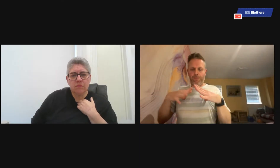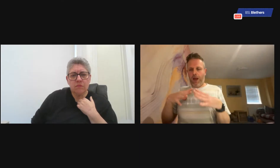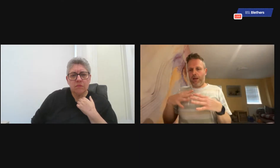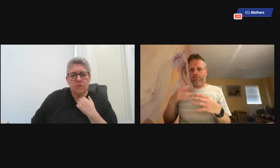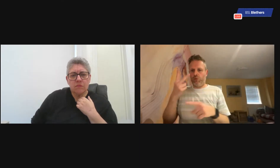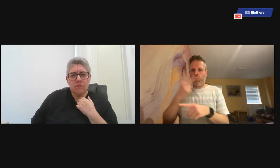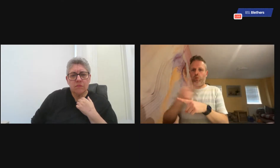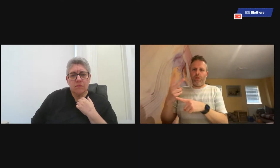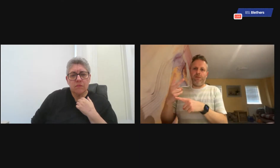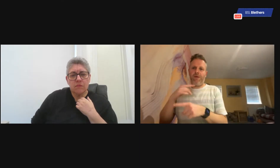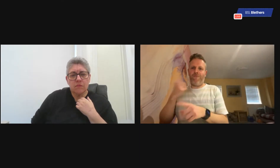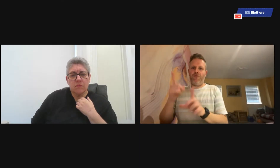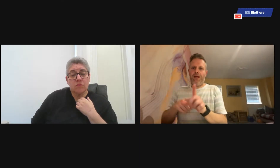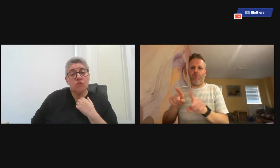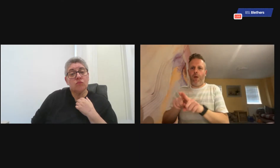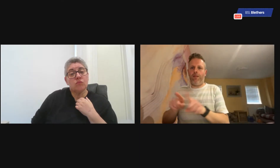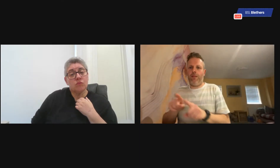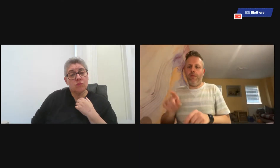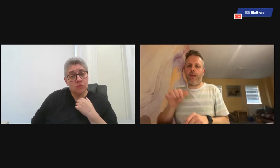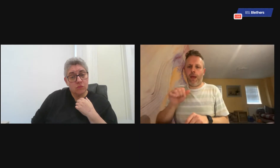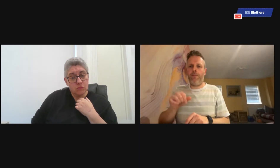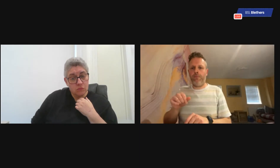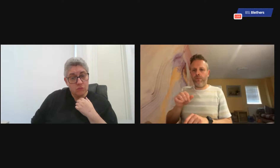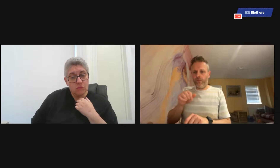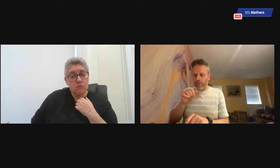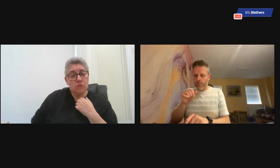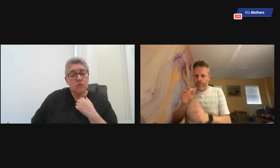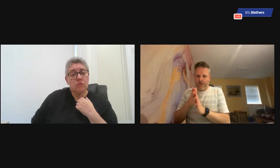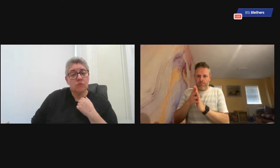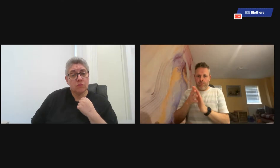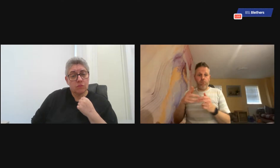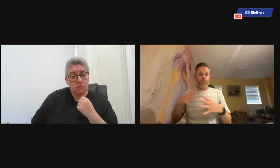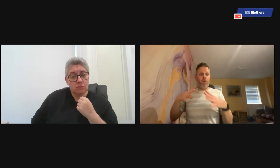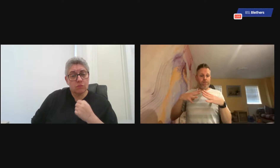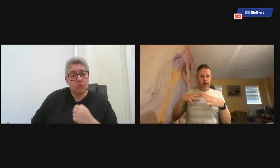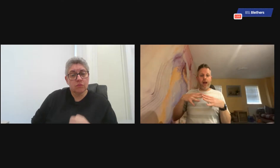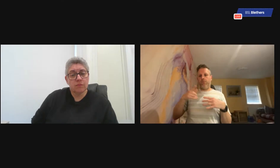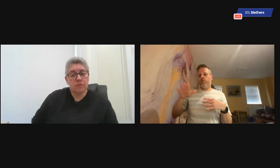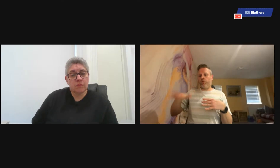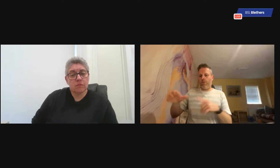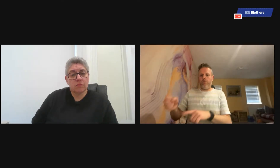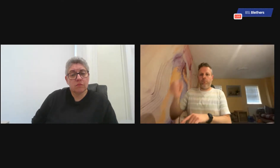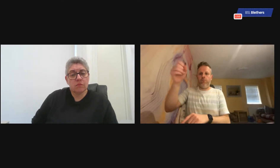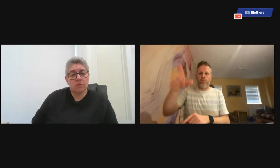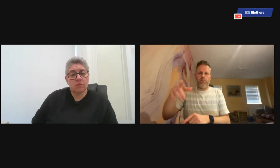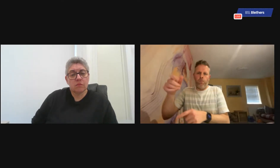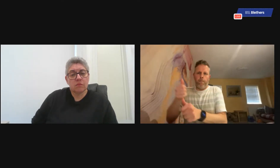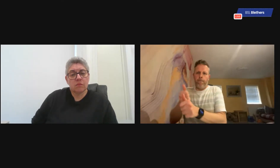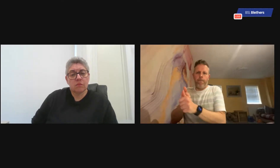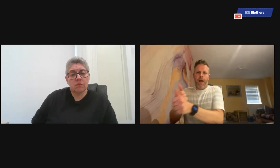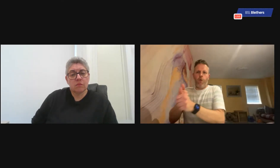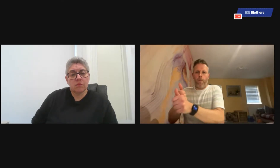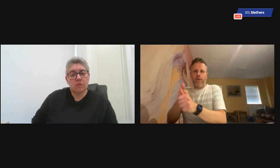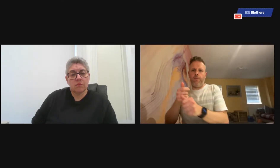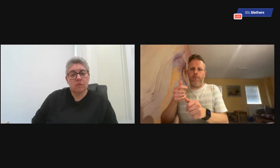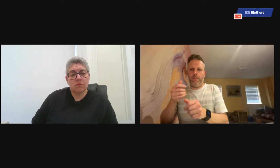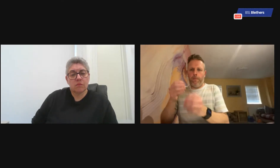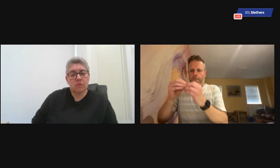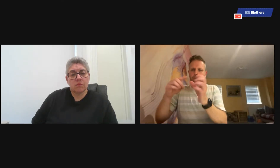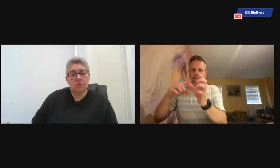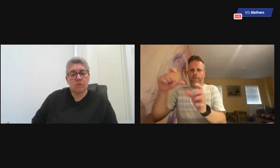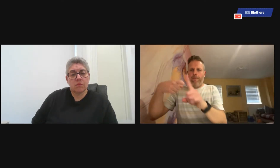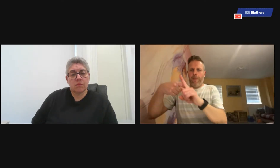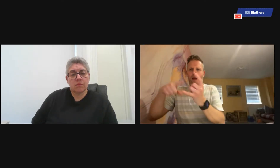Yeah, I can have some respite. Absolutely, I can get 2 weeks every year. And if I want to do that, I need